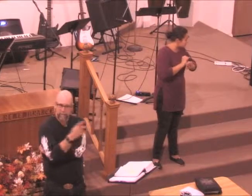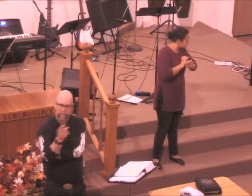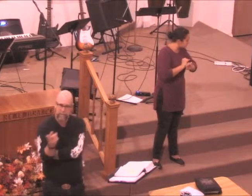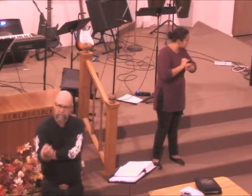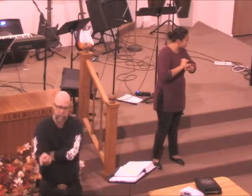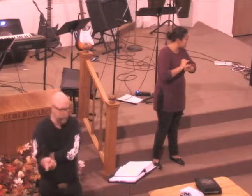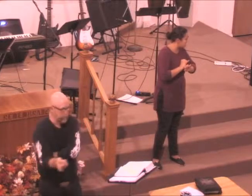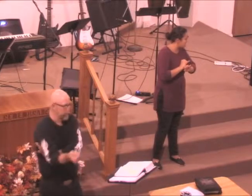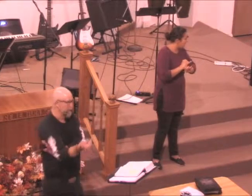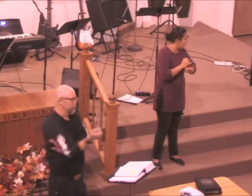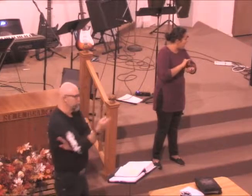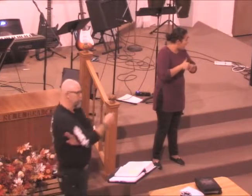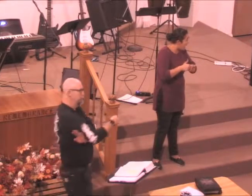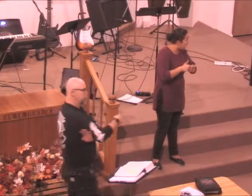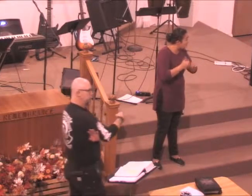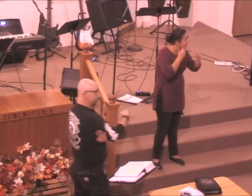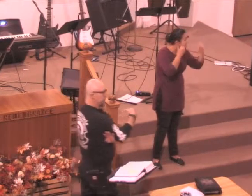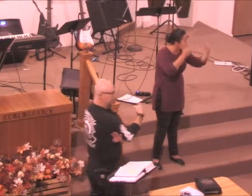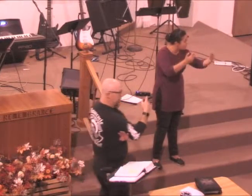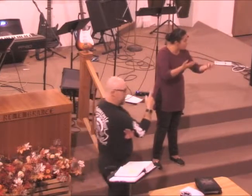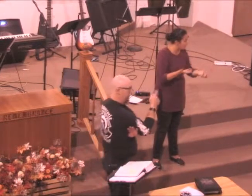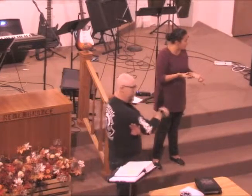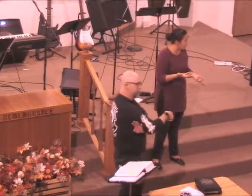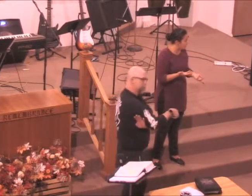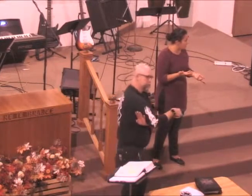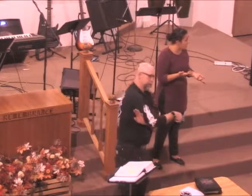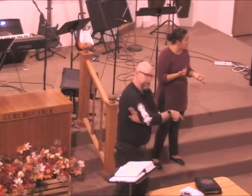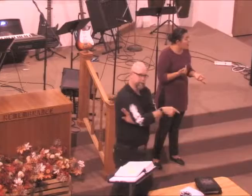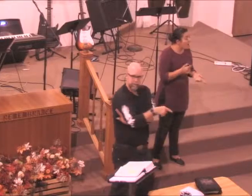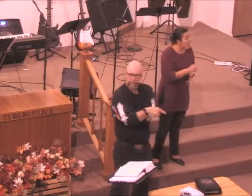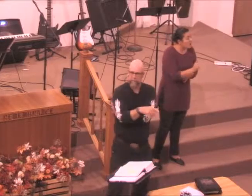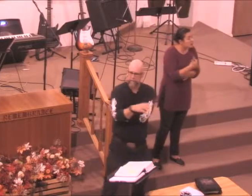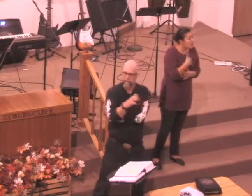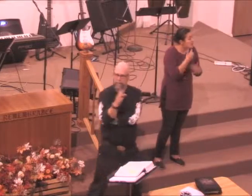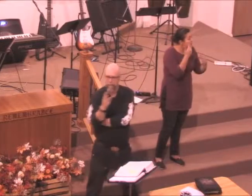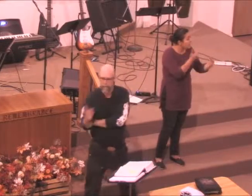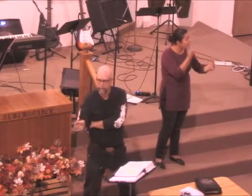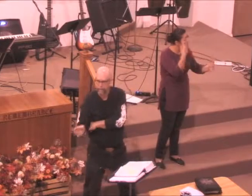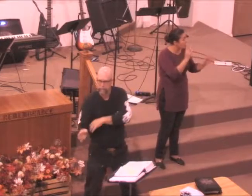I'm even thankful that there's people that are haters, because if we didn't have the haters,